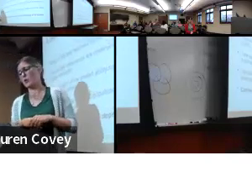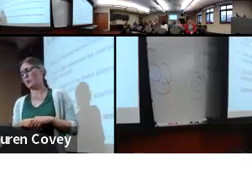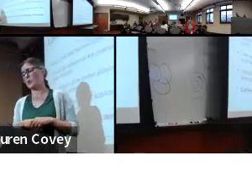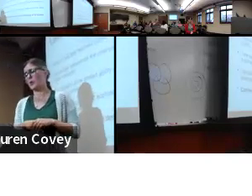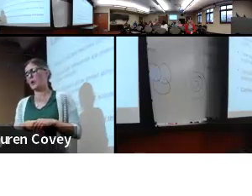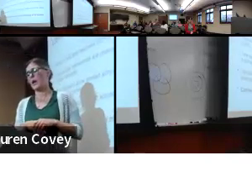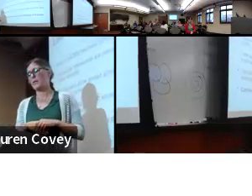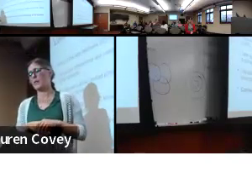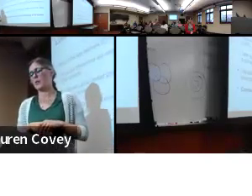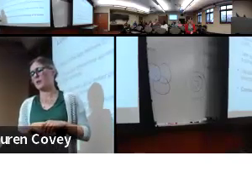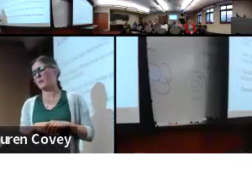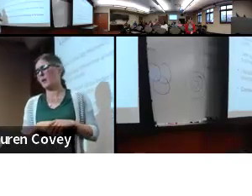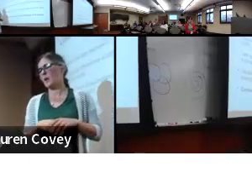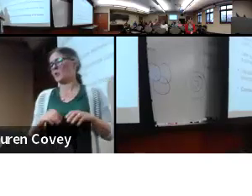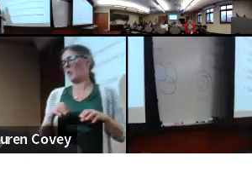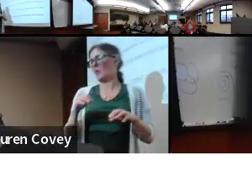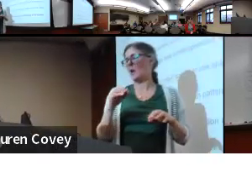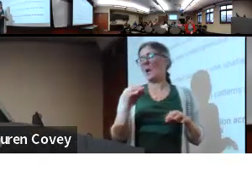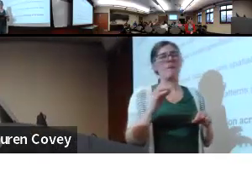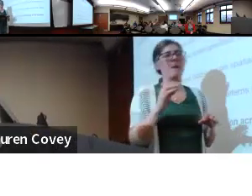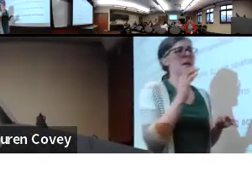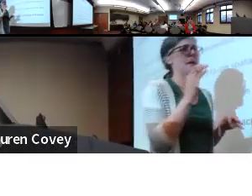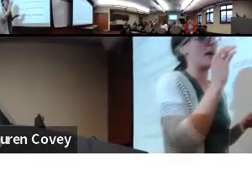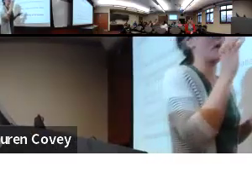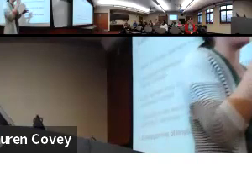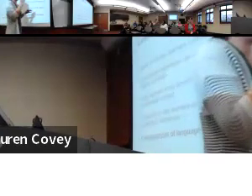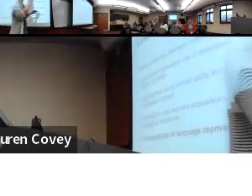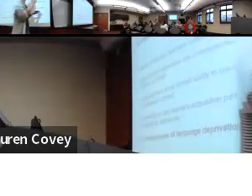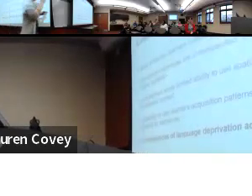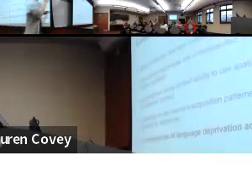they reintroduce reference. So